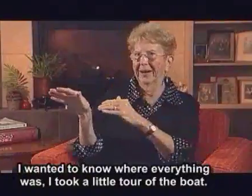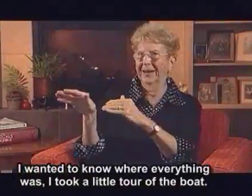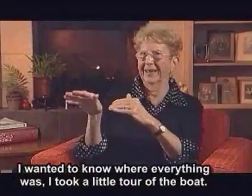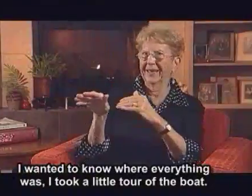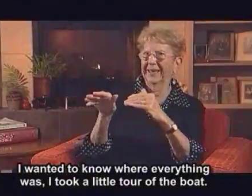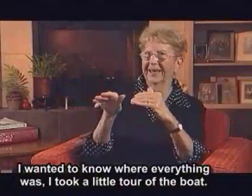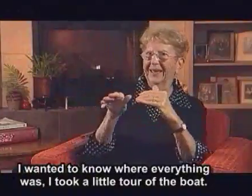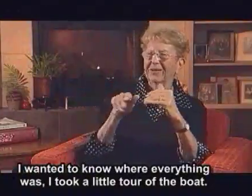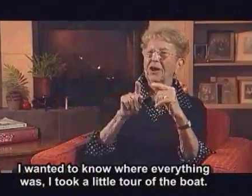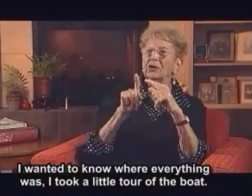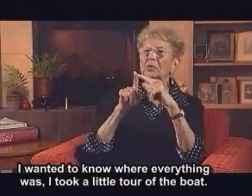boat.